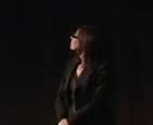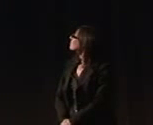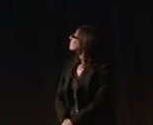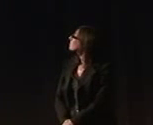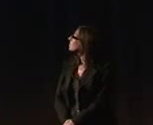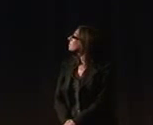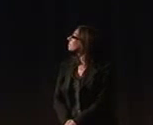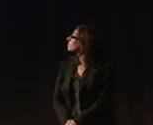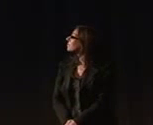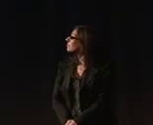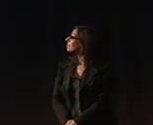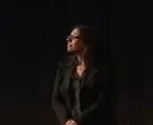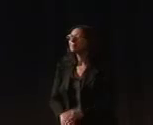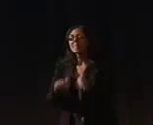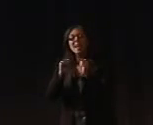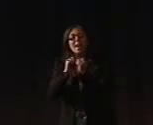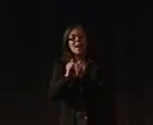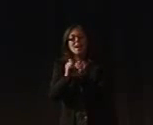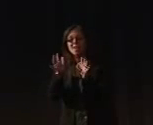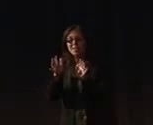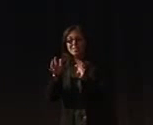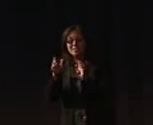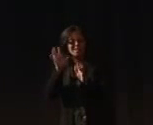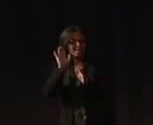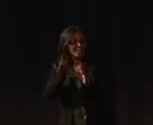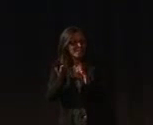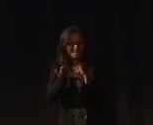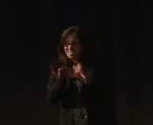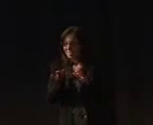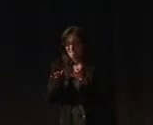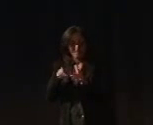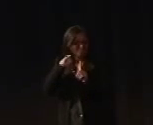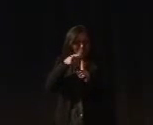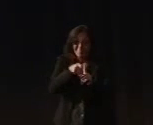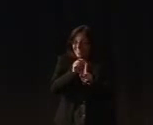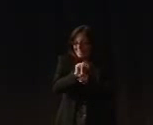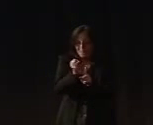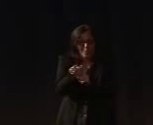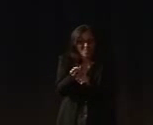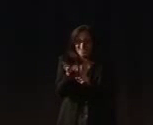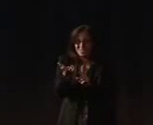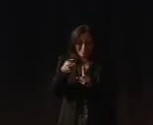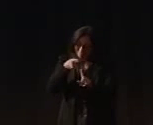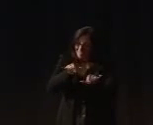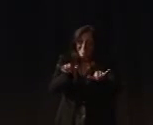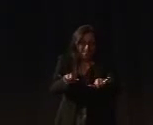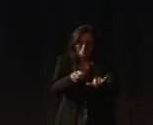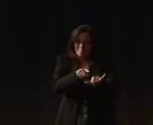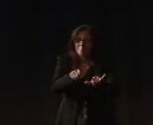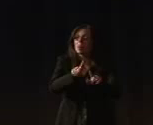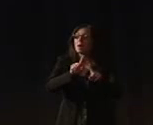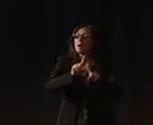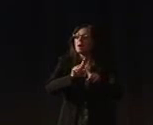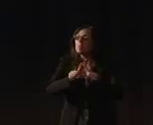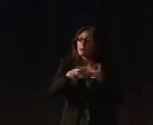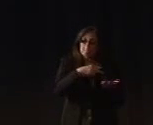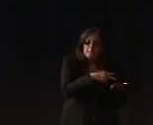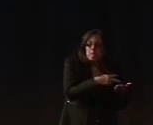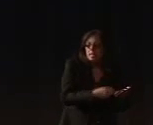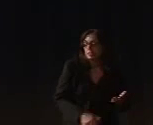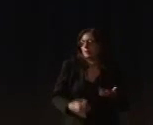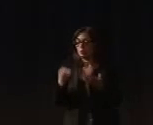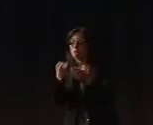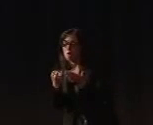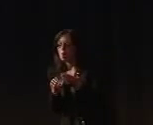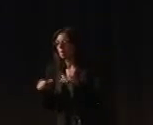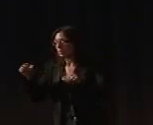basically the same situation, that is, how do we cope with a new time-space in different medium, completely different medium. Some come